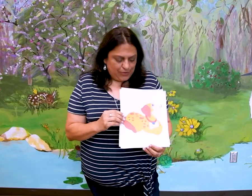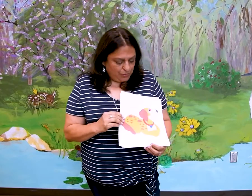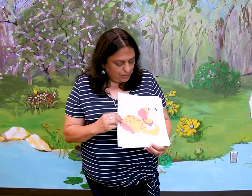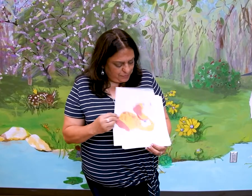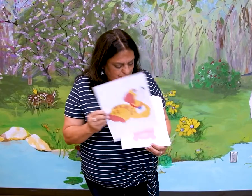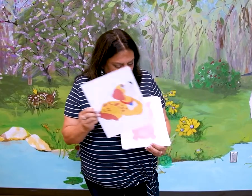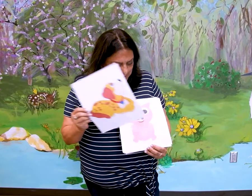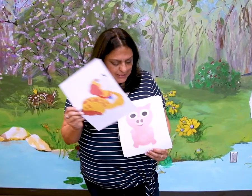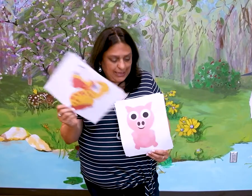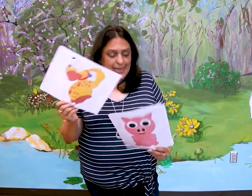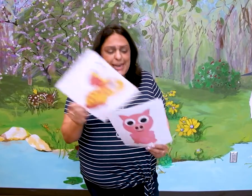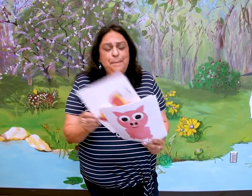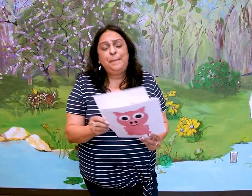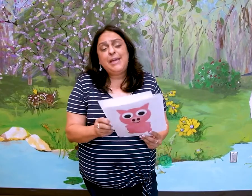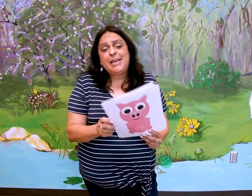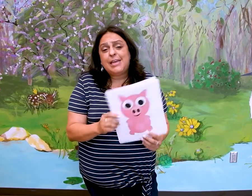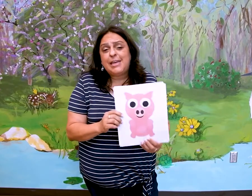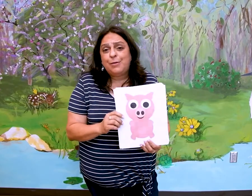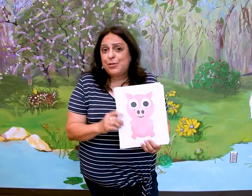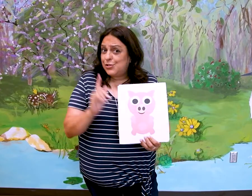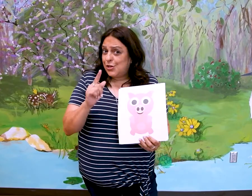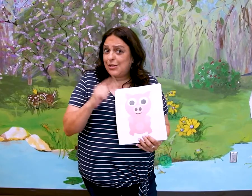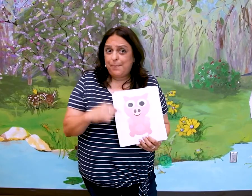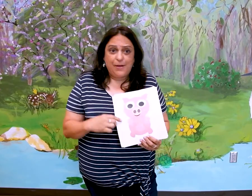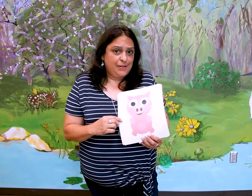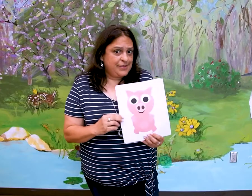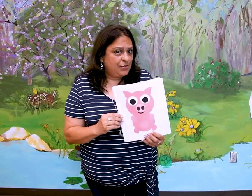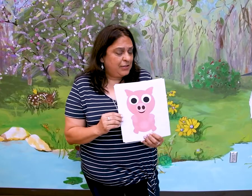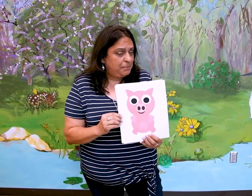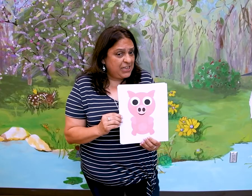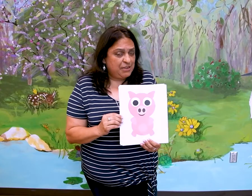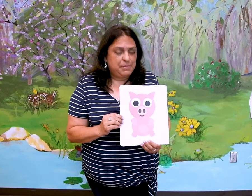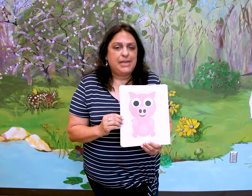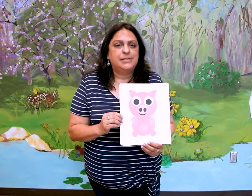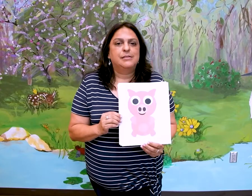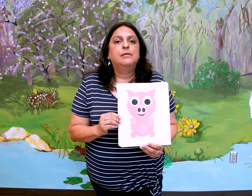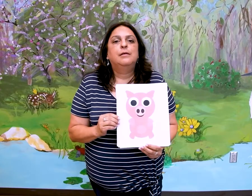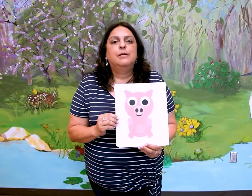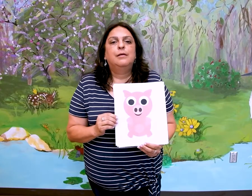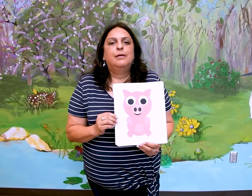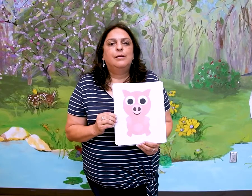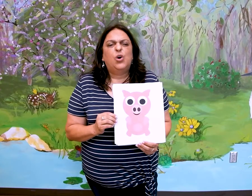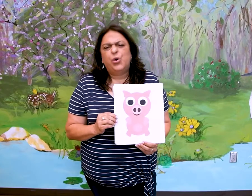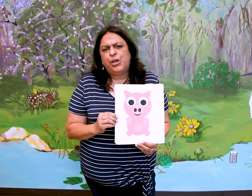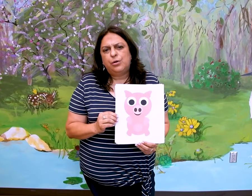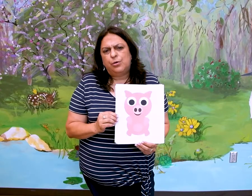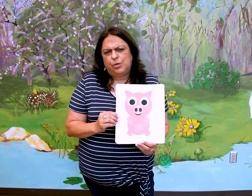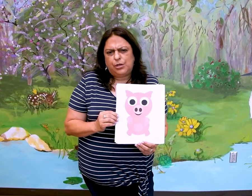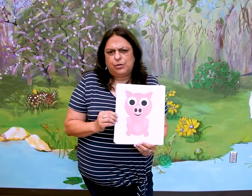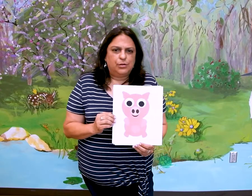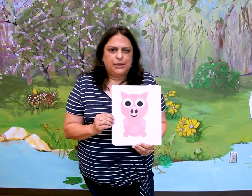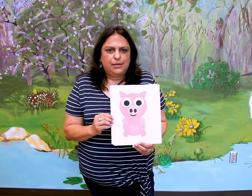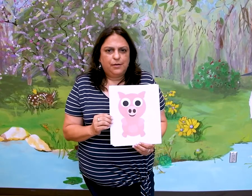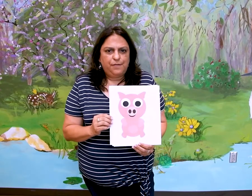woof. And a piggy. We just talked about the sound that the piggy makes. Oink, oink, oink. Very